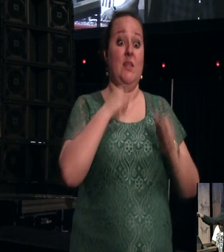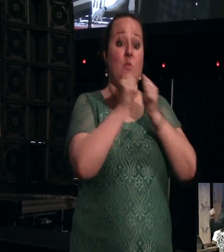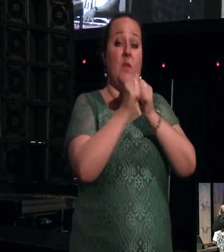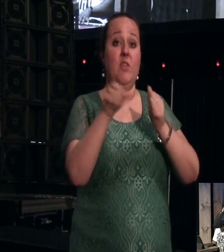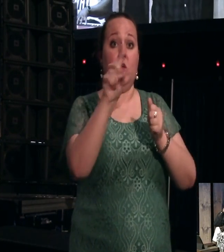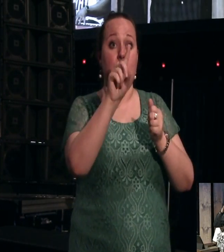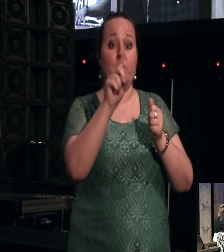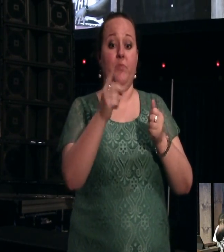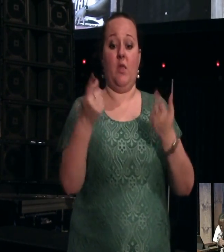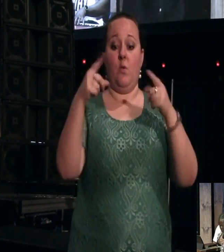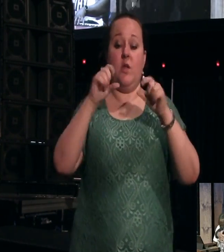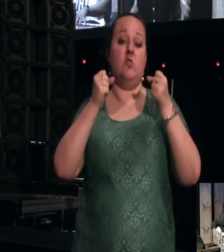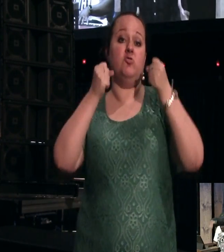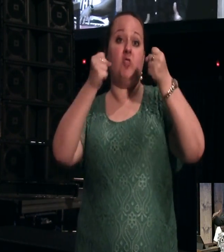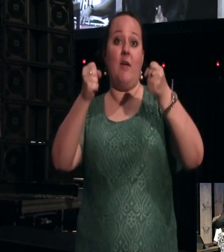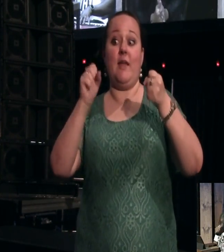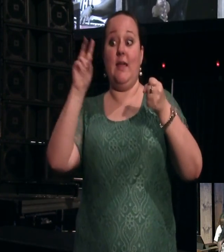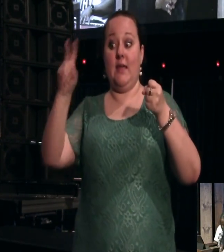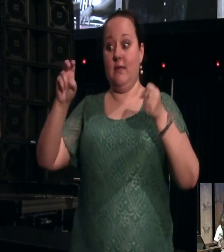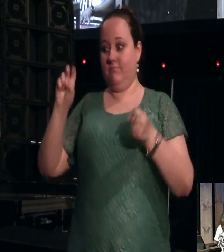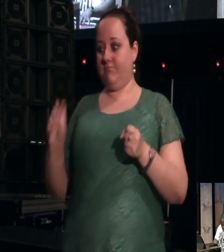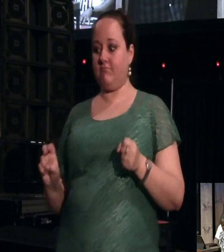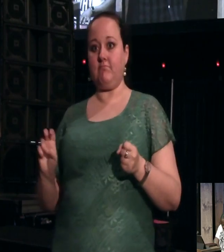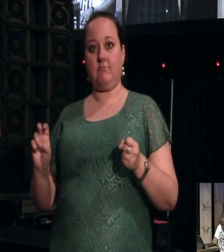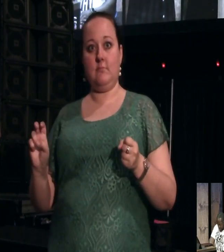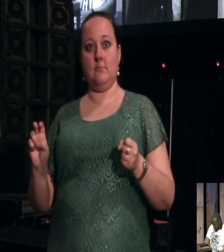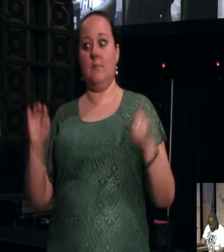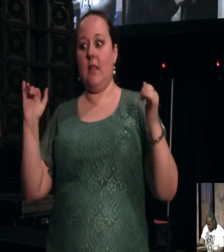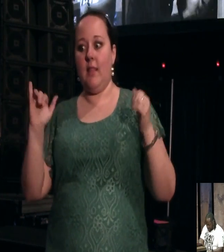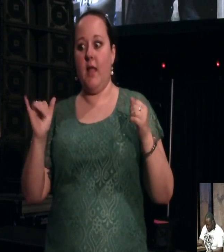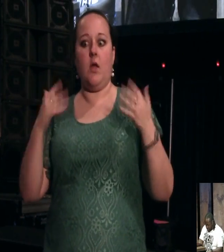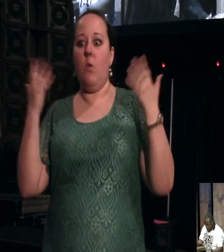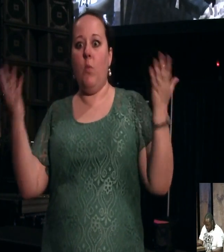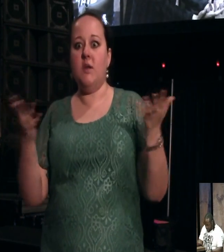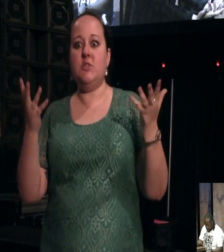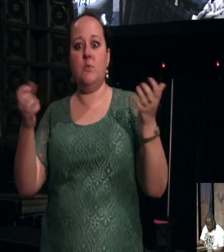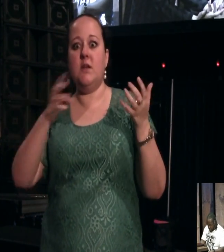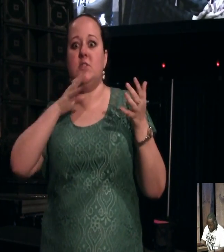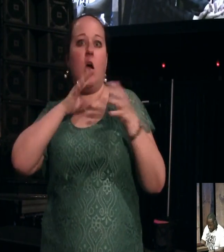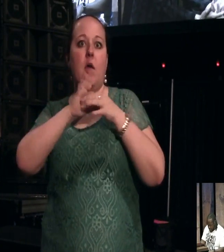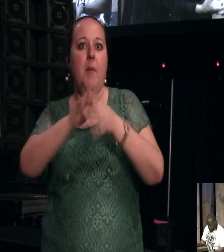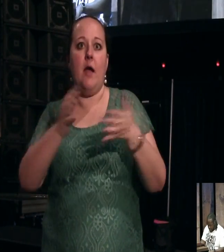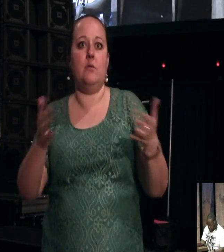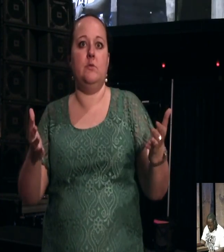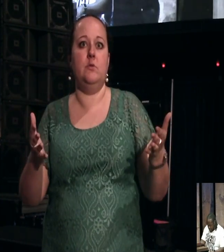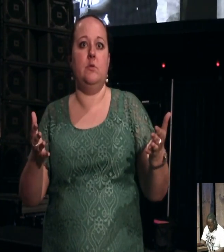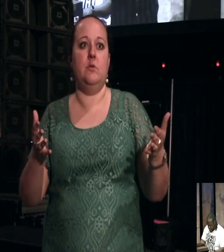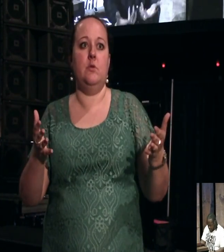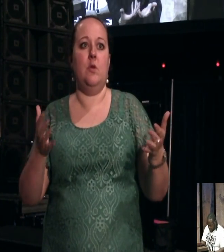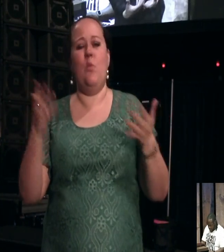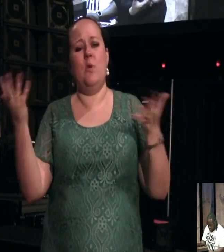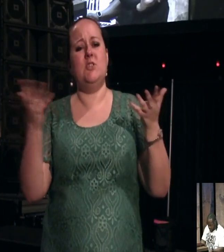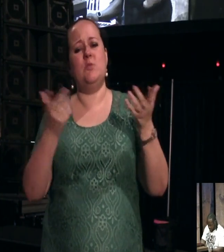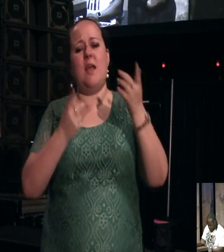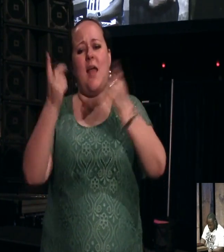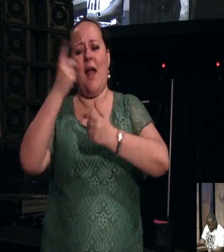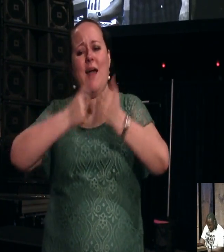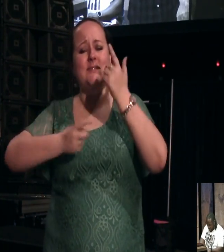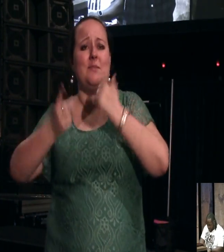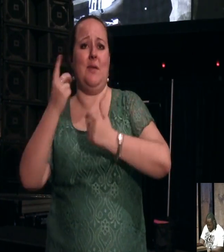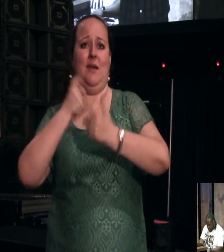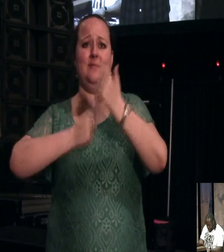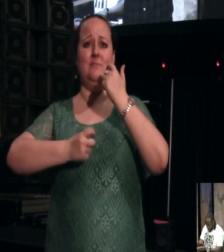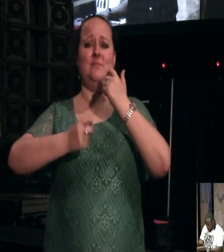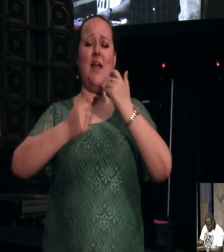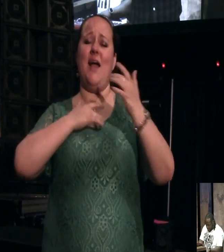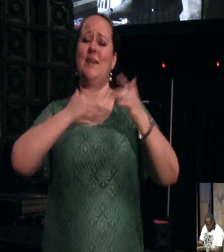back to your dorm, he's actually walking with you. When you're driving, he is sitting right next to you. Like, what do you want to talk